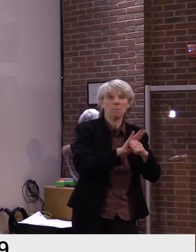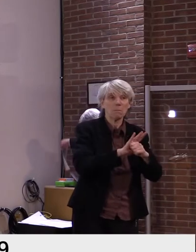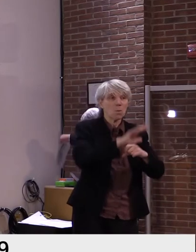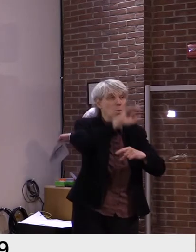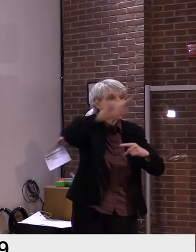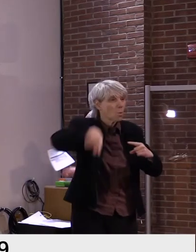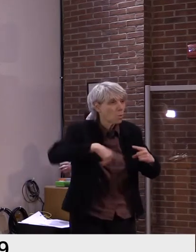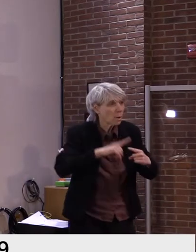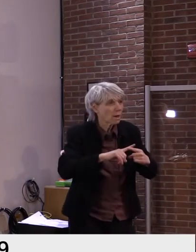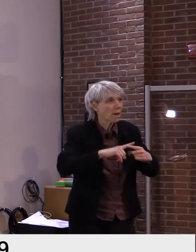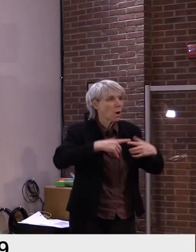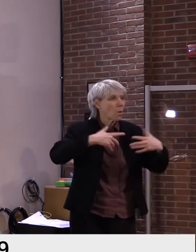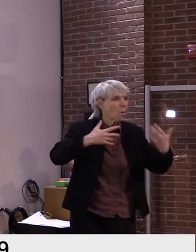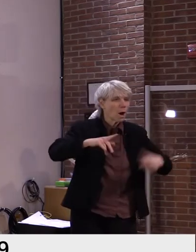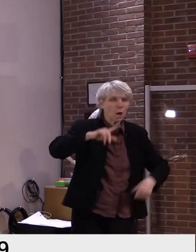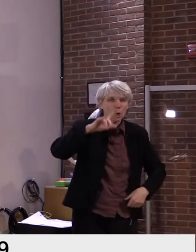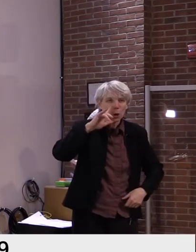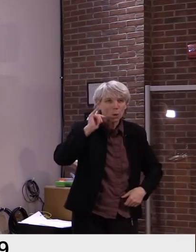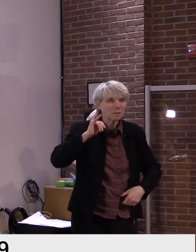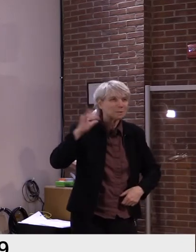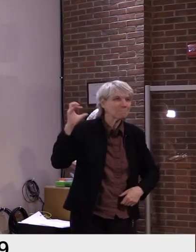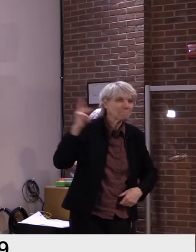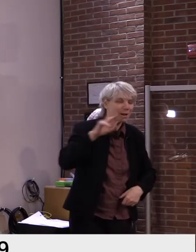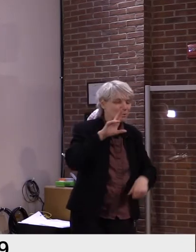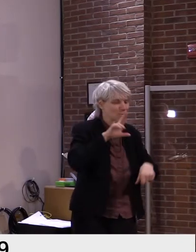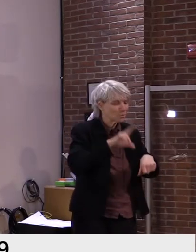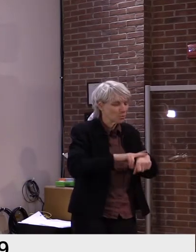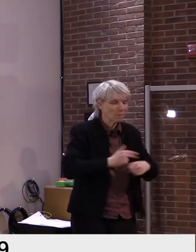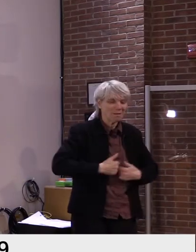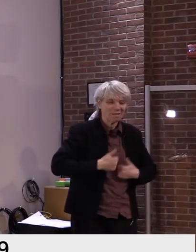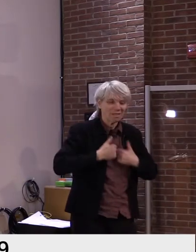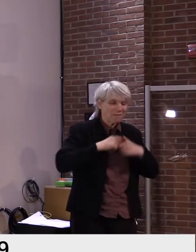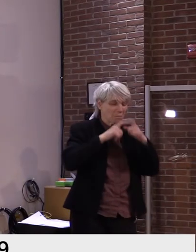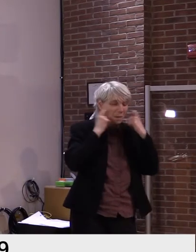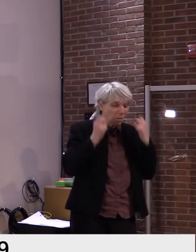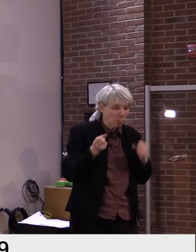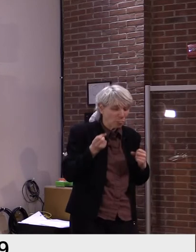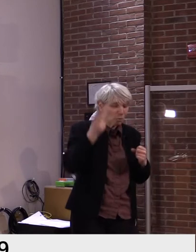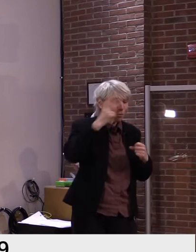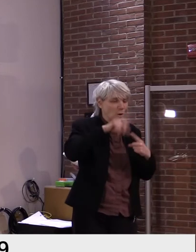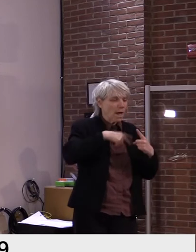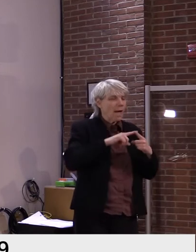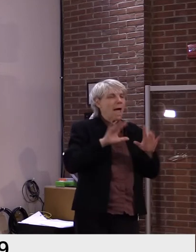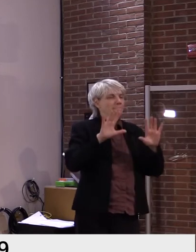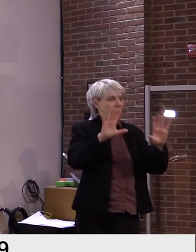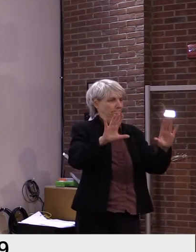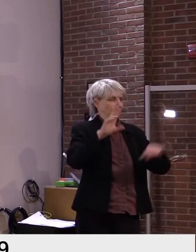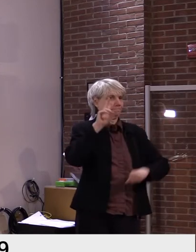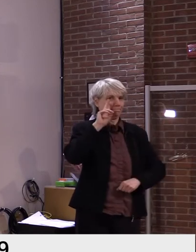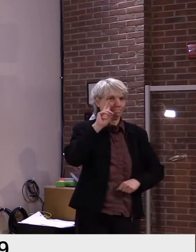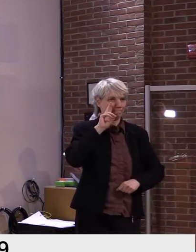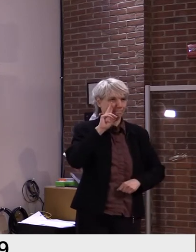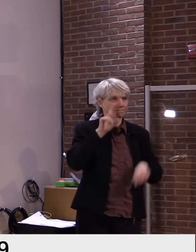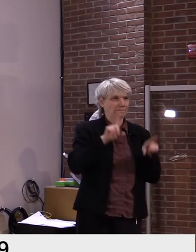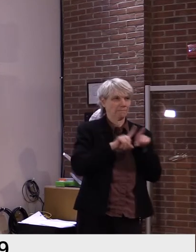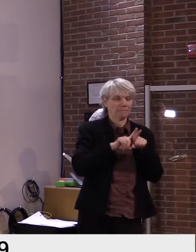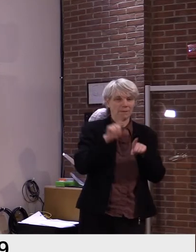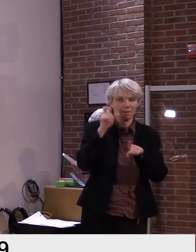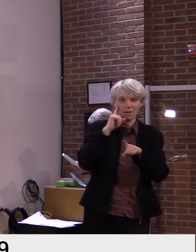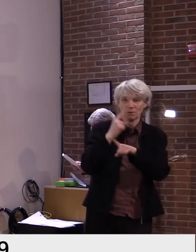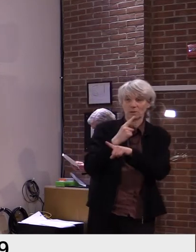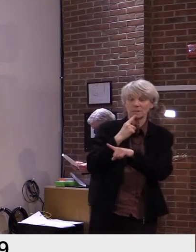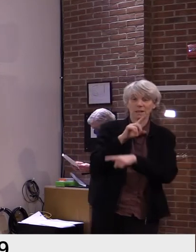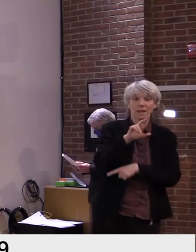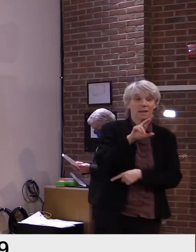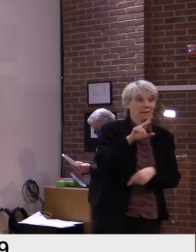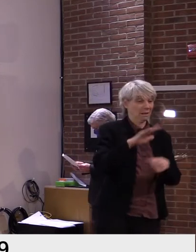and exactly what will happen. Because as the governor said, the virus doesn't just disappear. Some people are